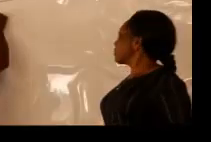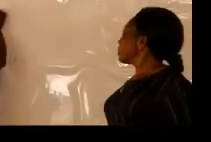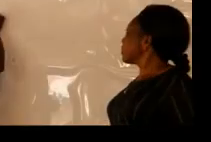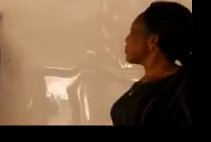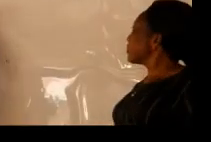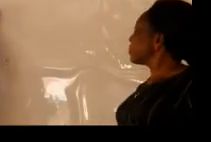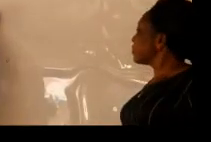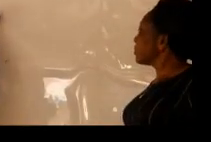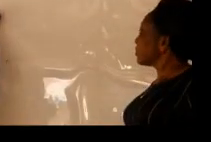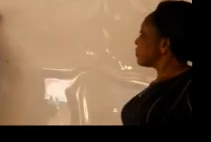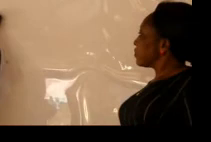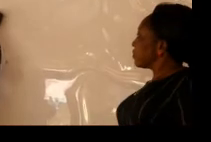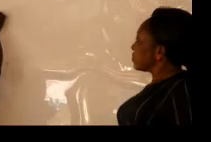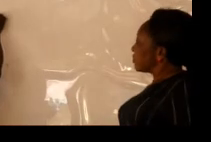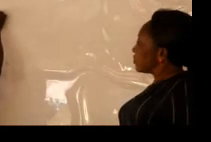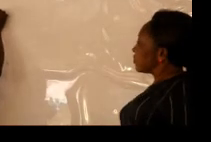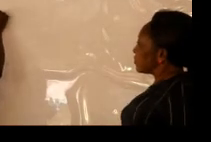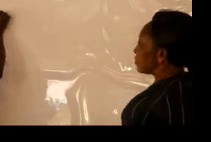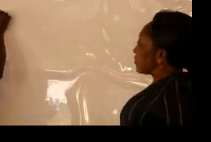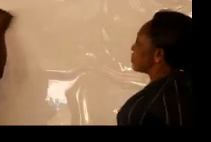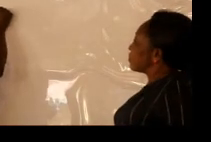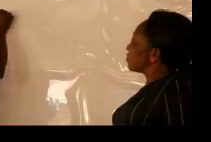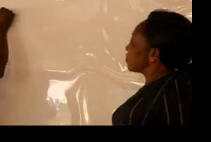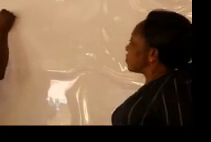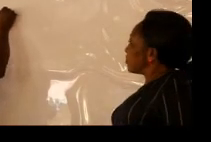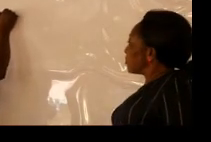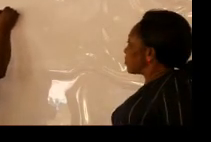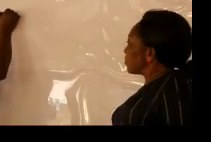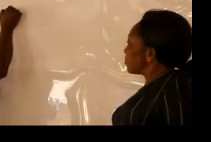he ruminated